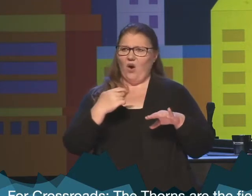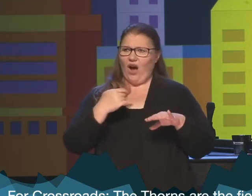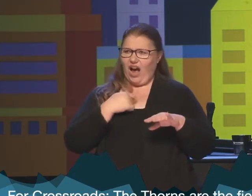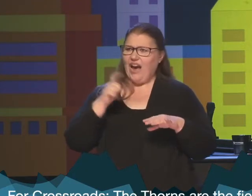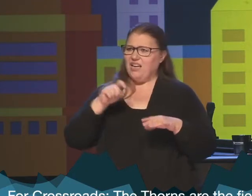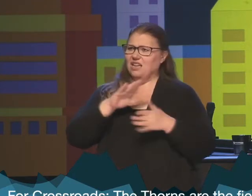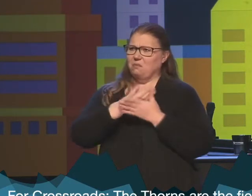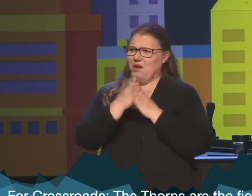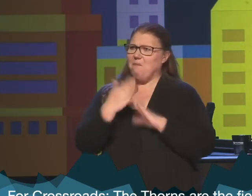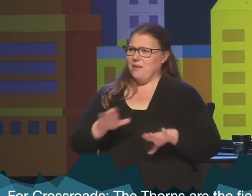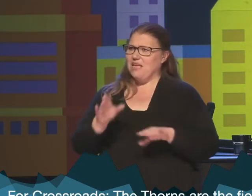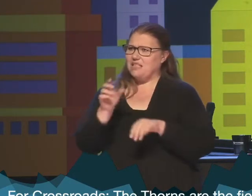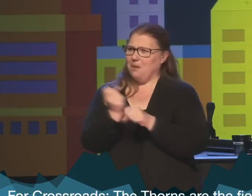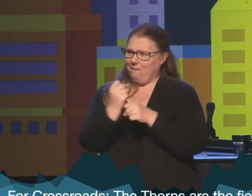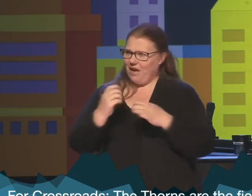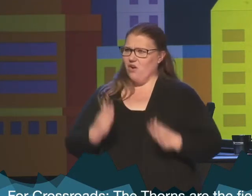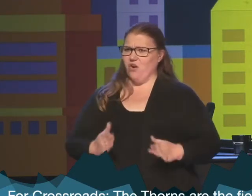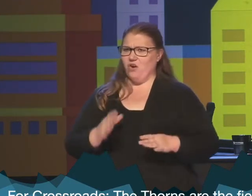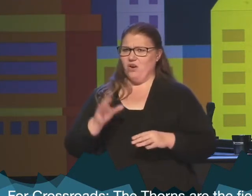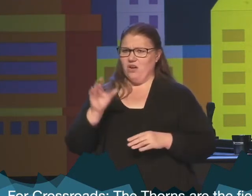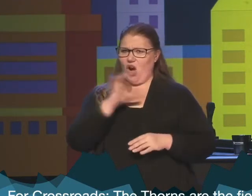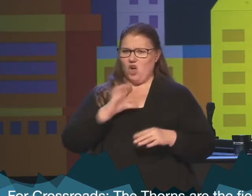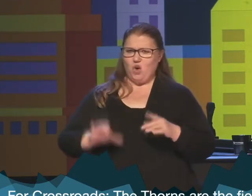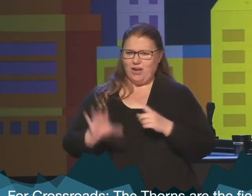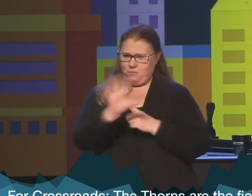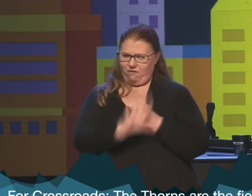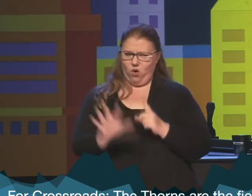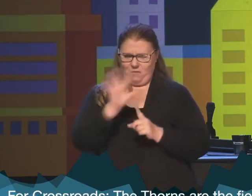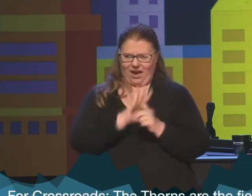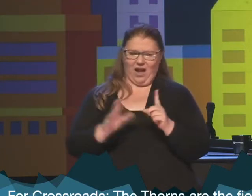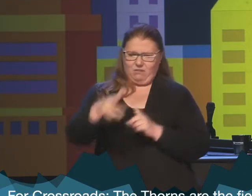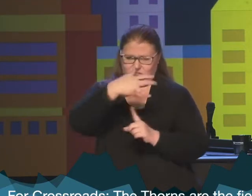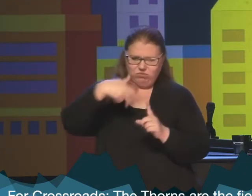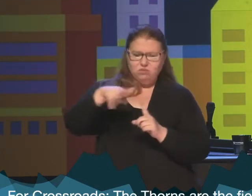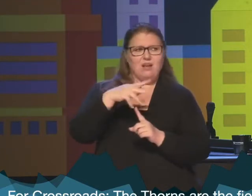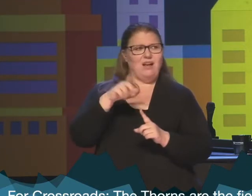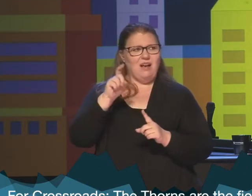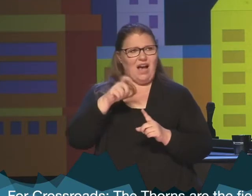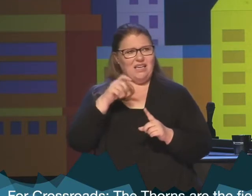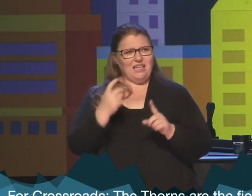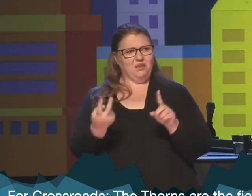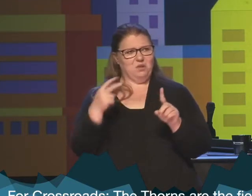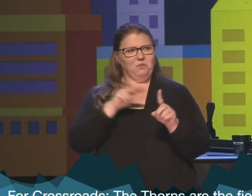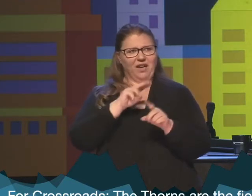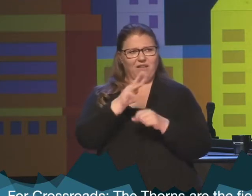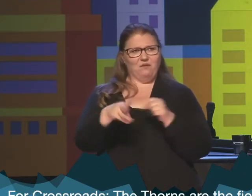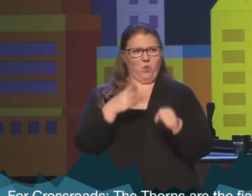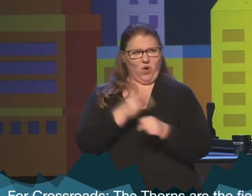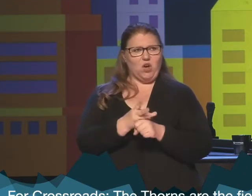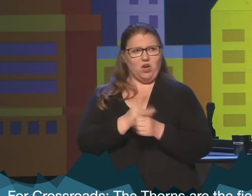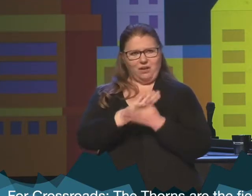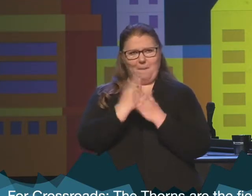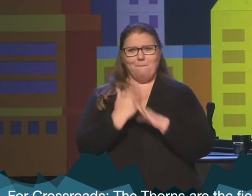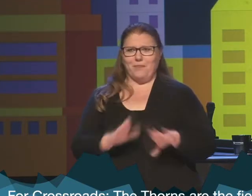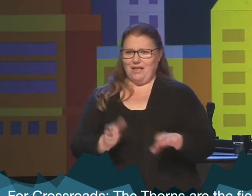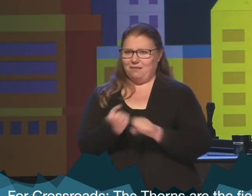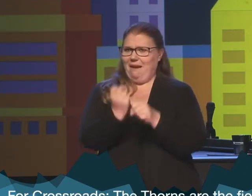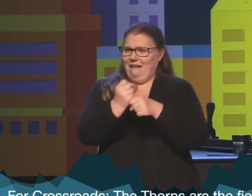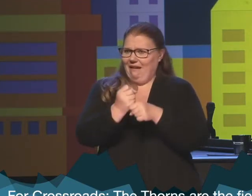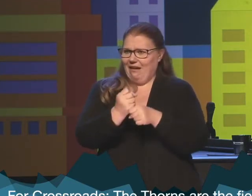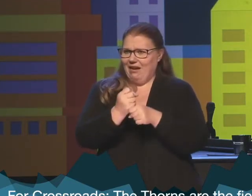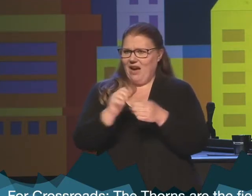peacemaker. Like, Christ before me, Christ behind me, like Christ all around me, like I'm to see this world through this lens of peacemaking versus